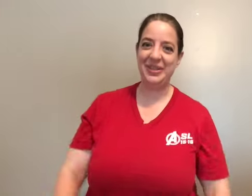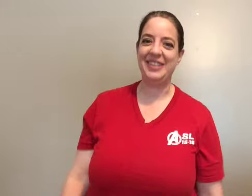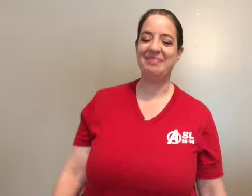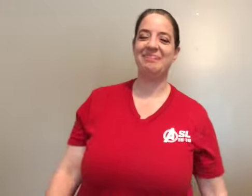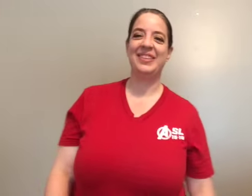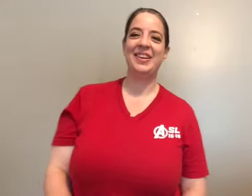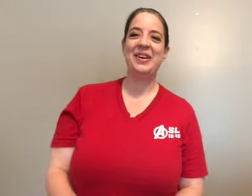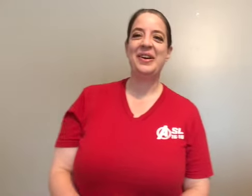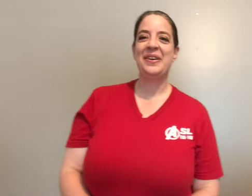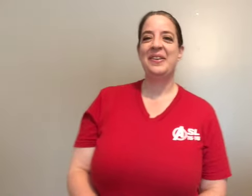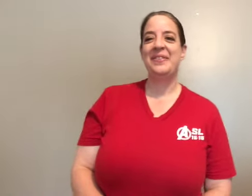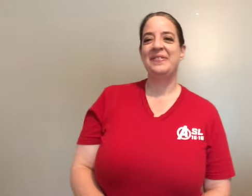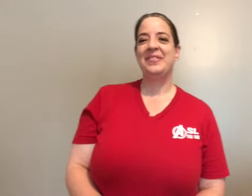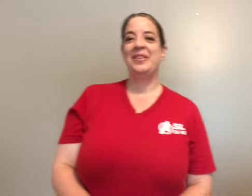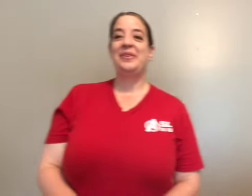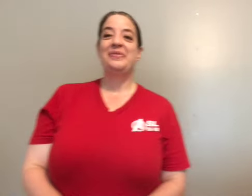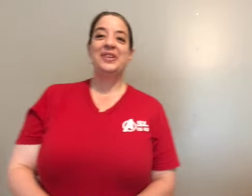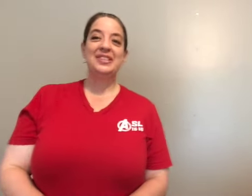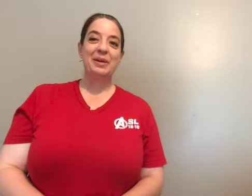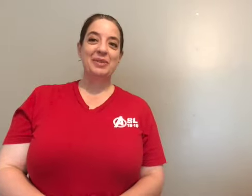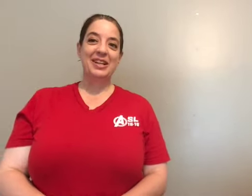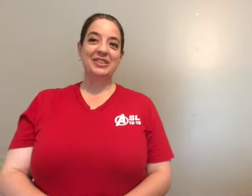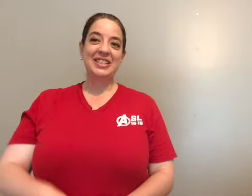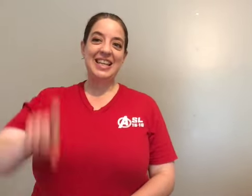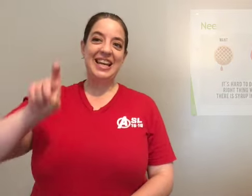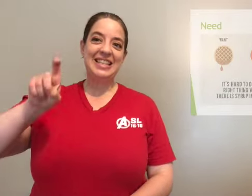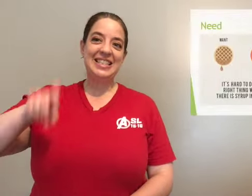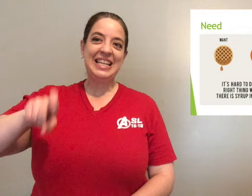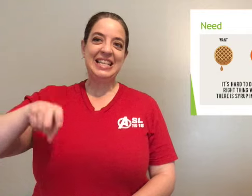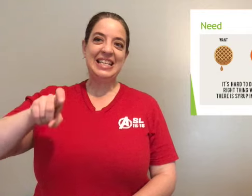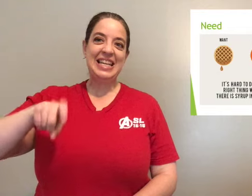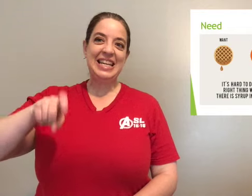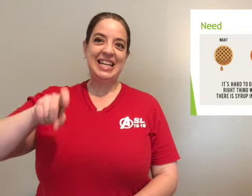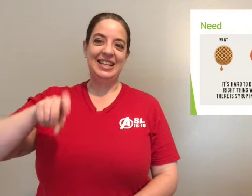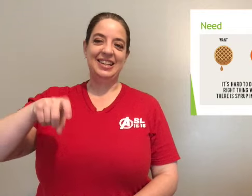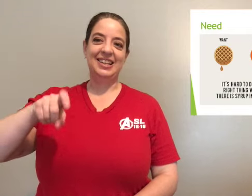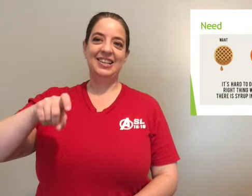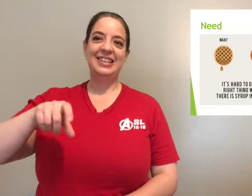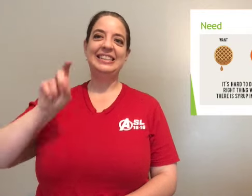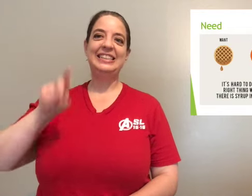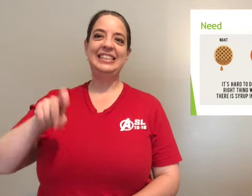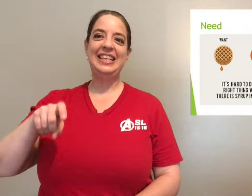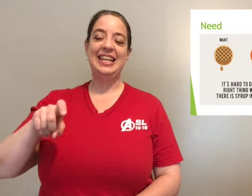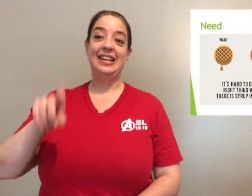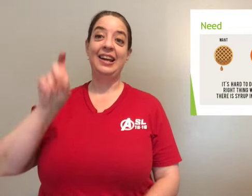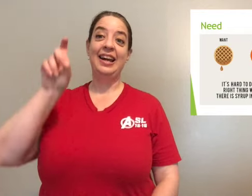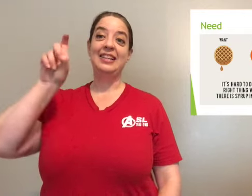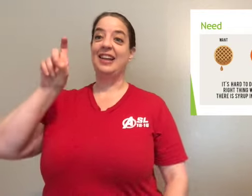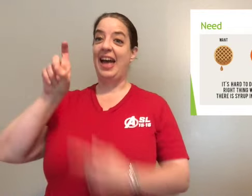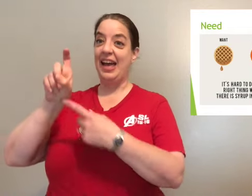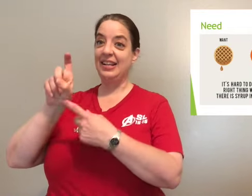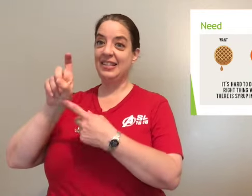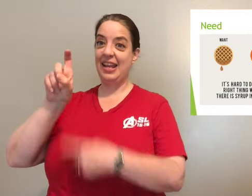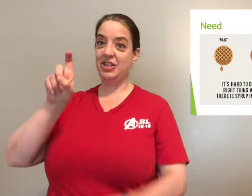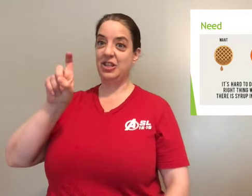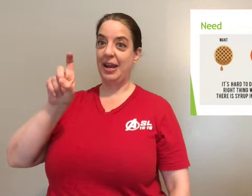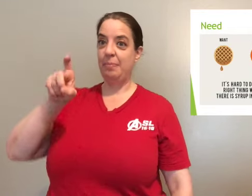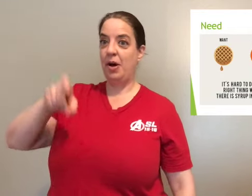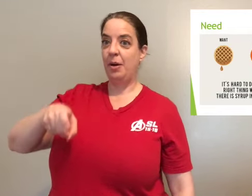it. First sign we're going to learn today is need. Need. It's an X hand shape,